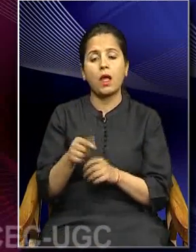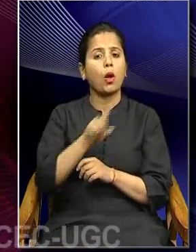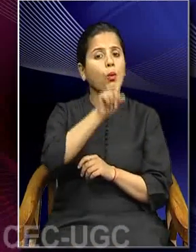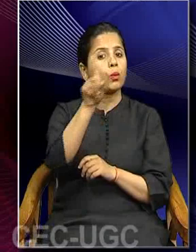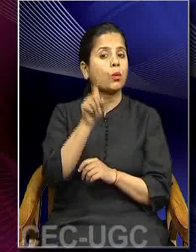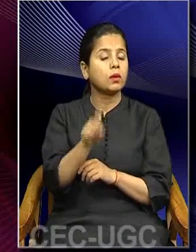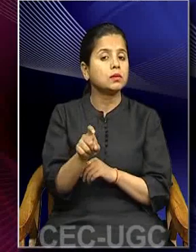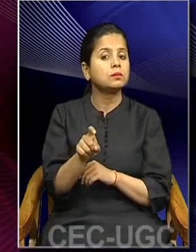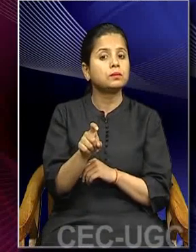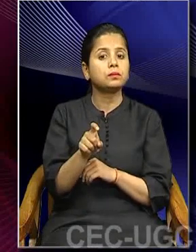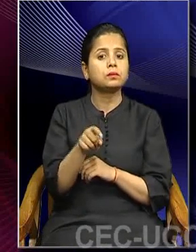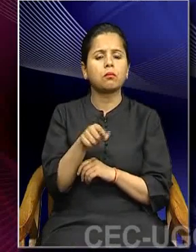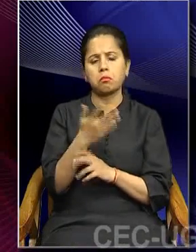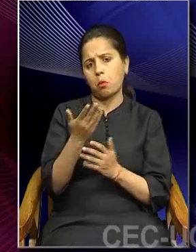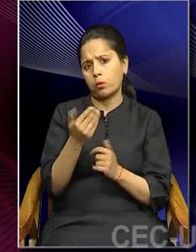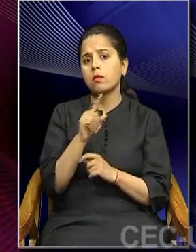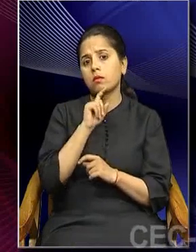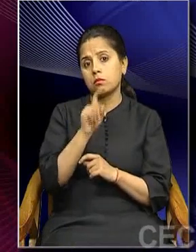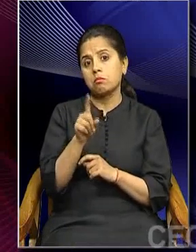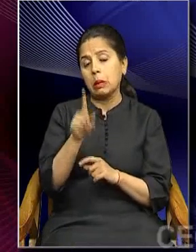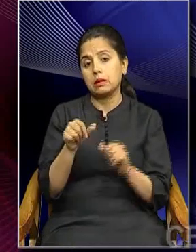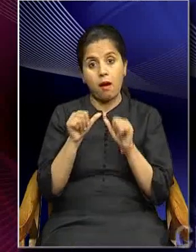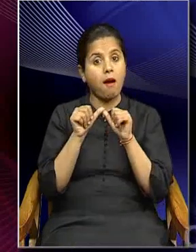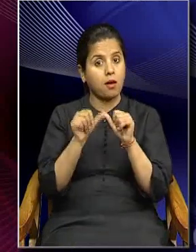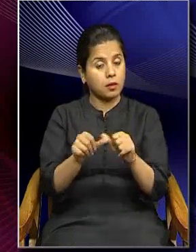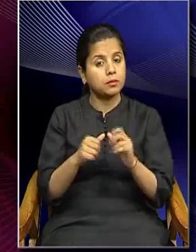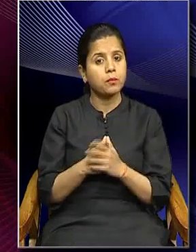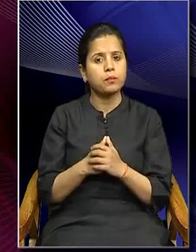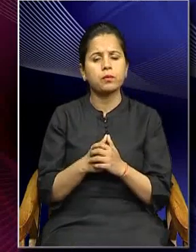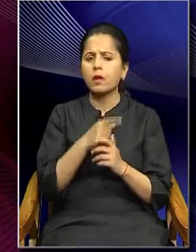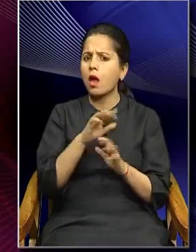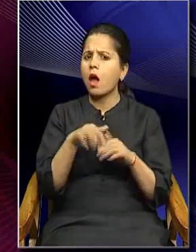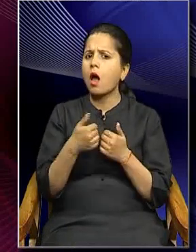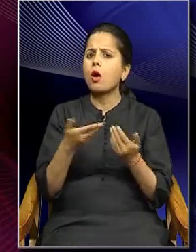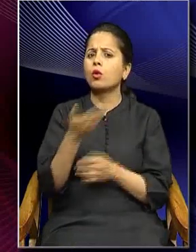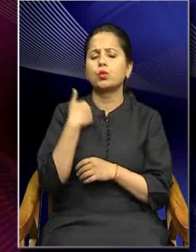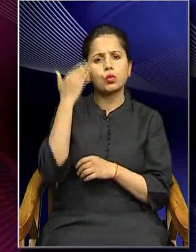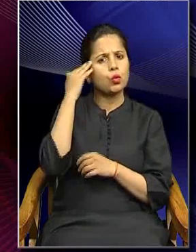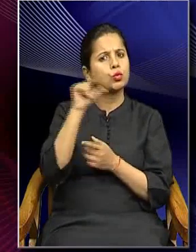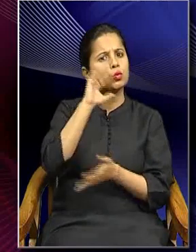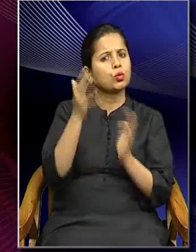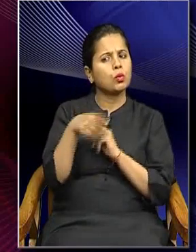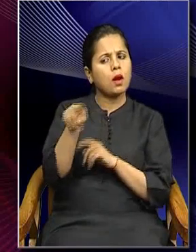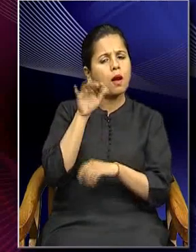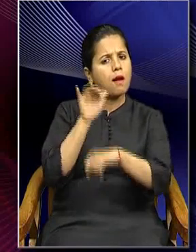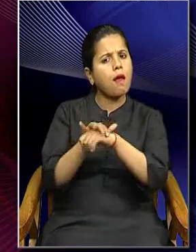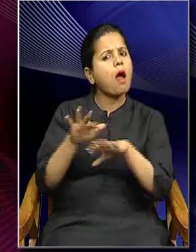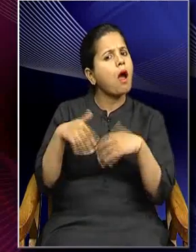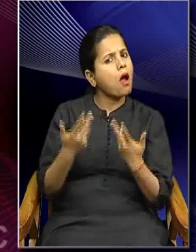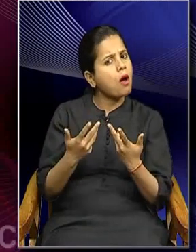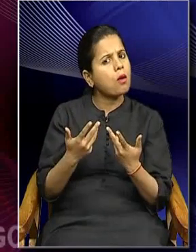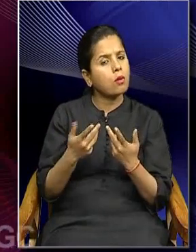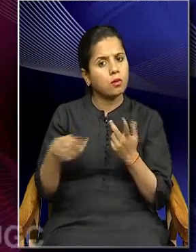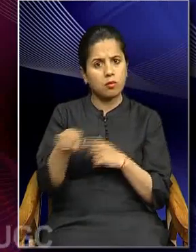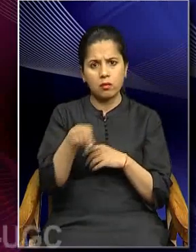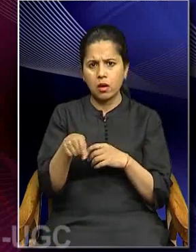be asked and answered is, how do we know the universals? Are they perceived